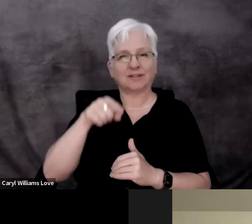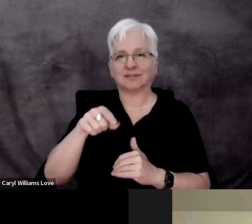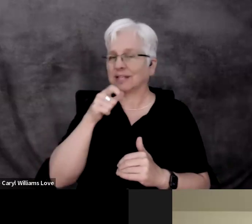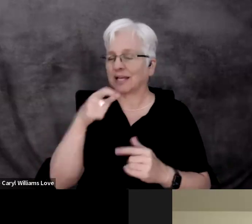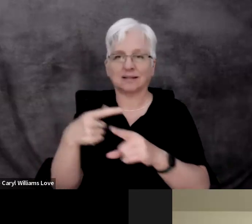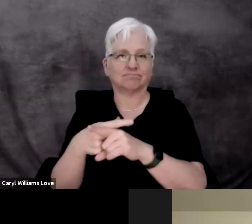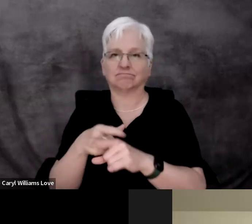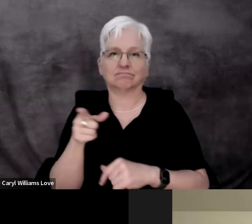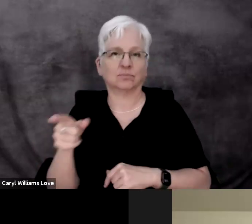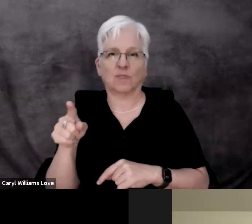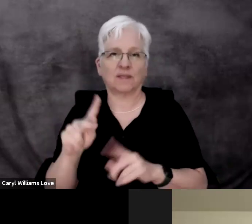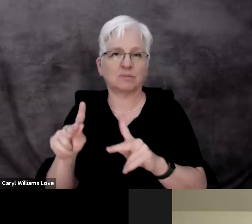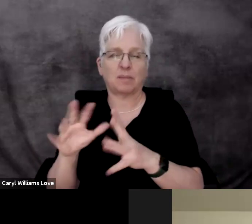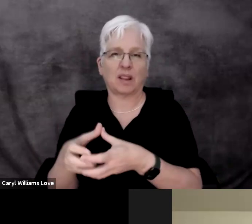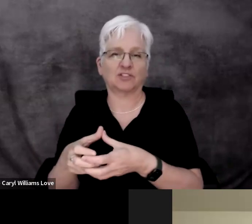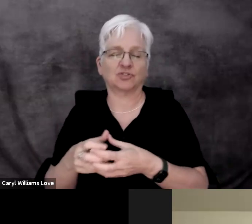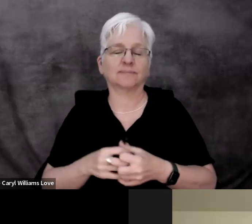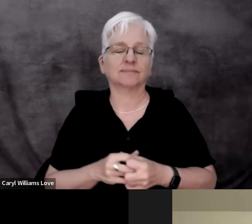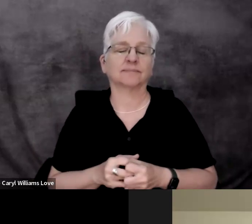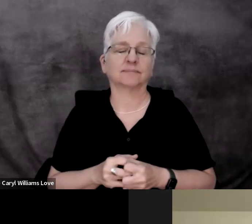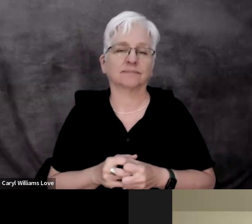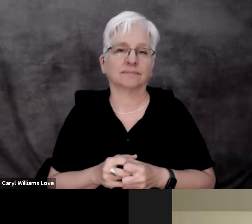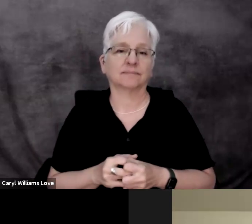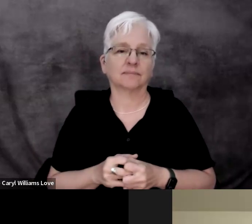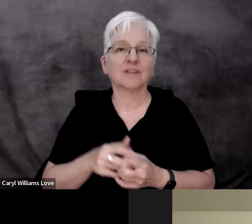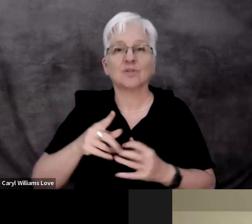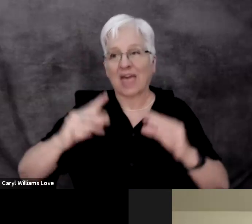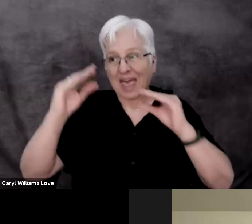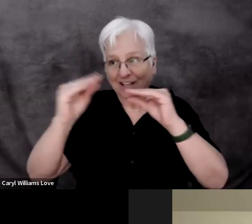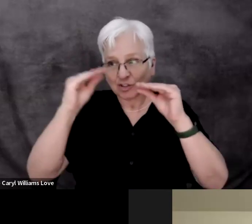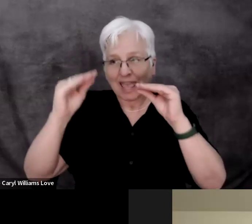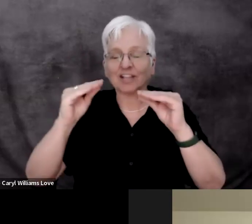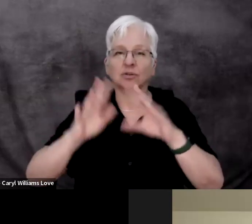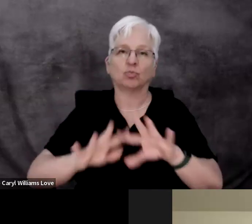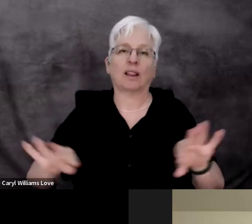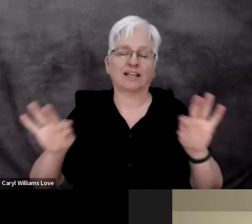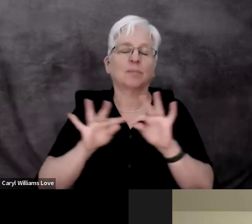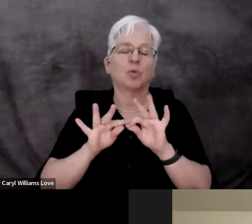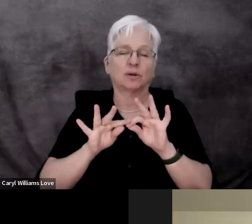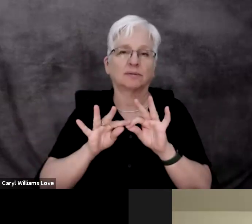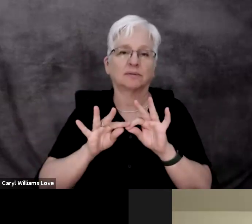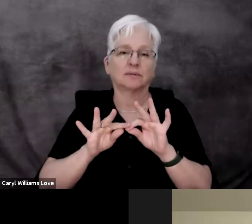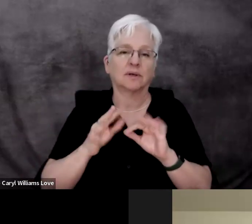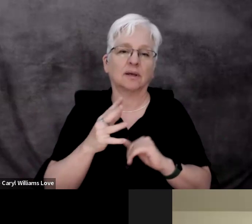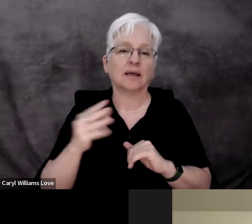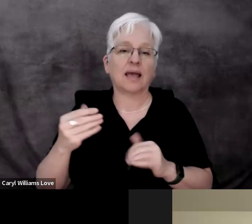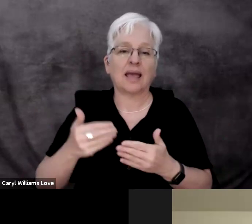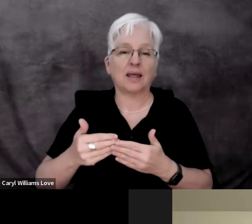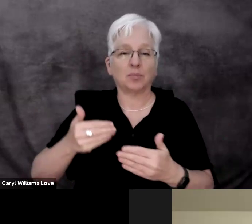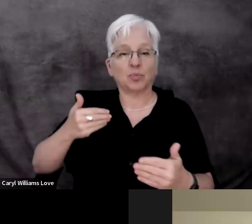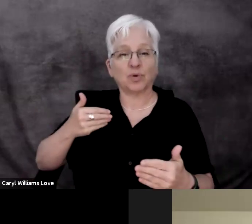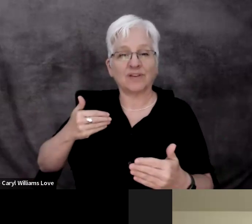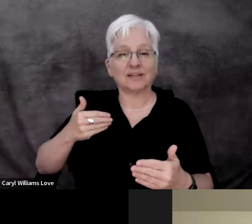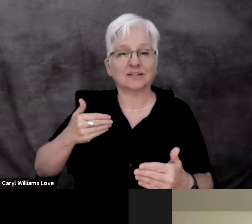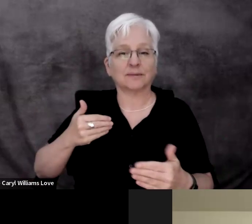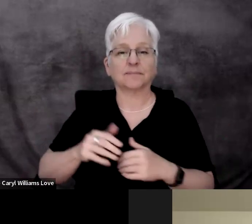work? So like that education is so important. And in a previous life, in a previous continent,